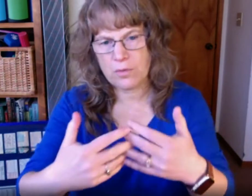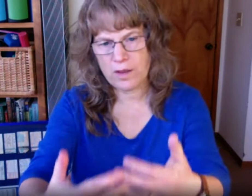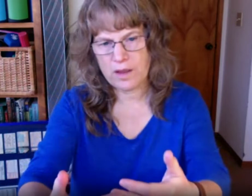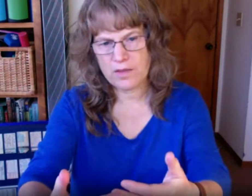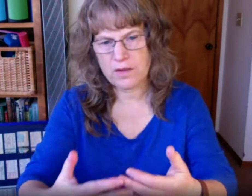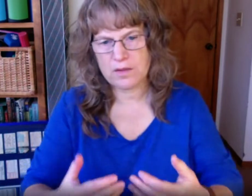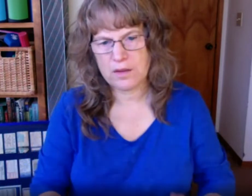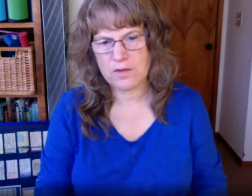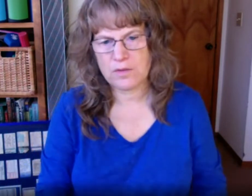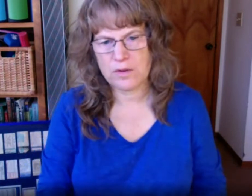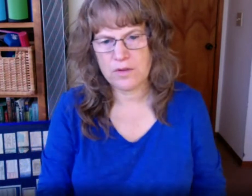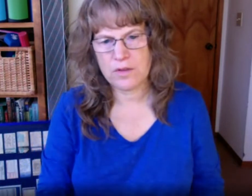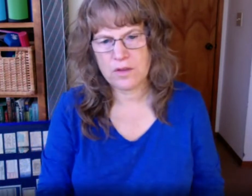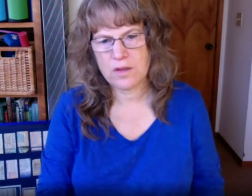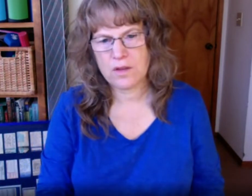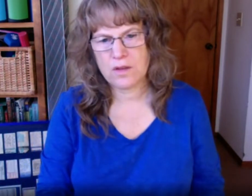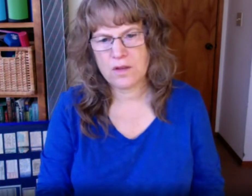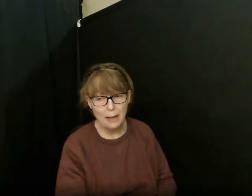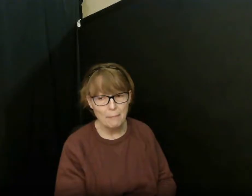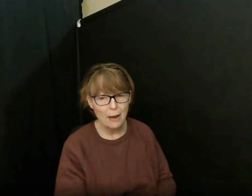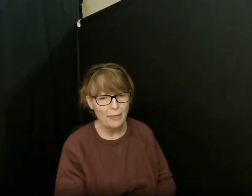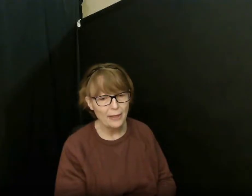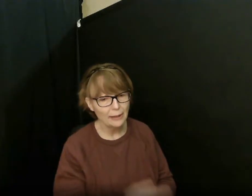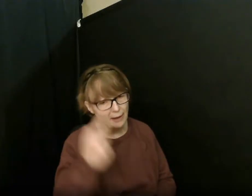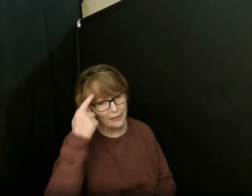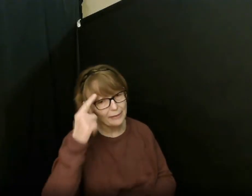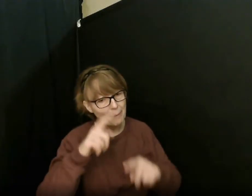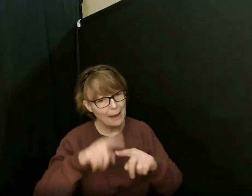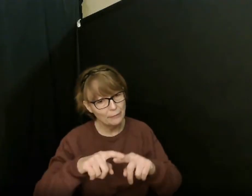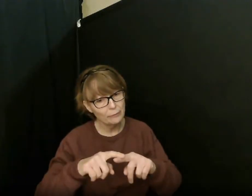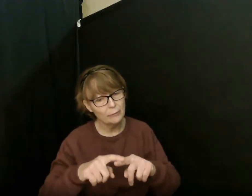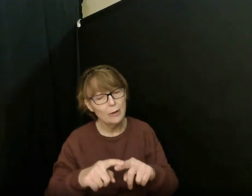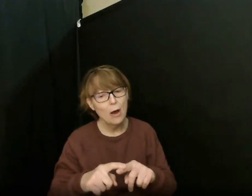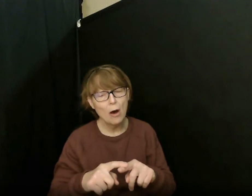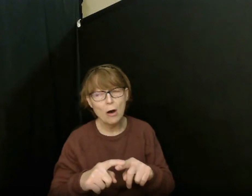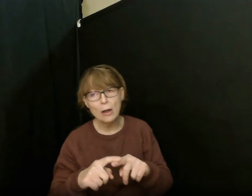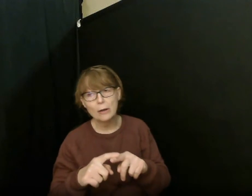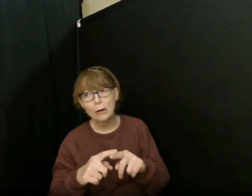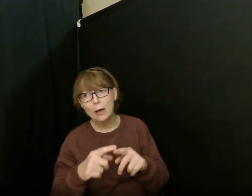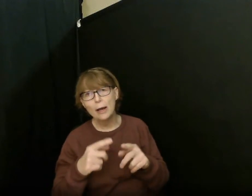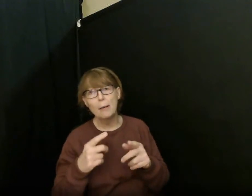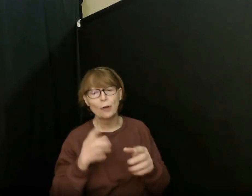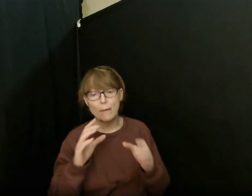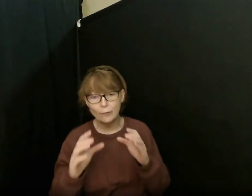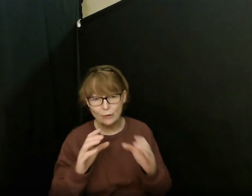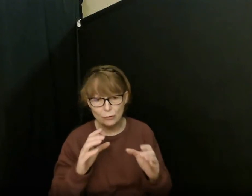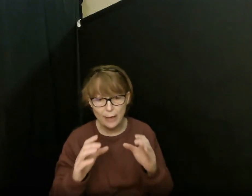away than towards? I think it depends on the conversation you're